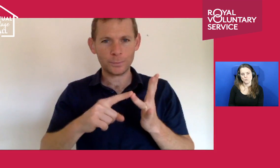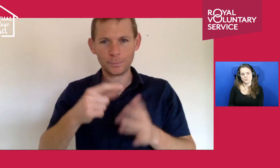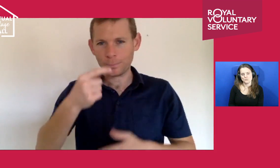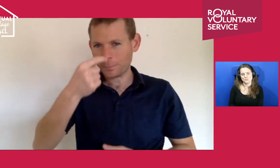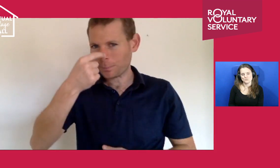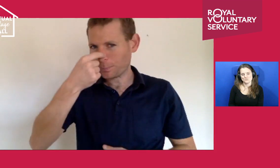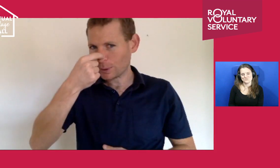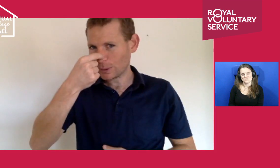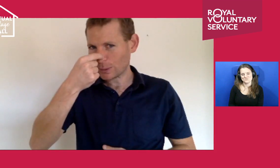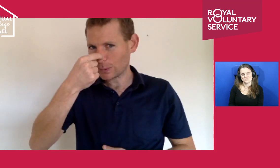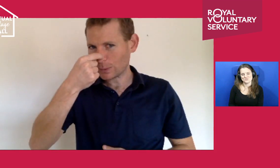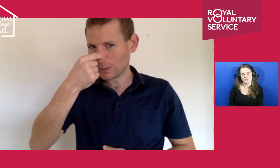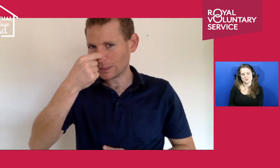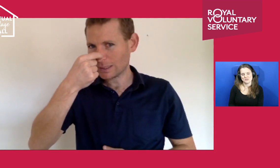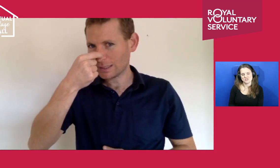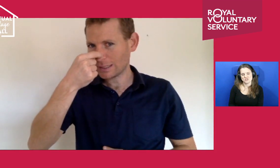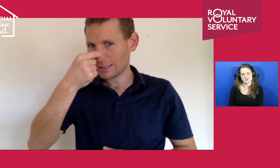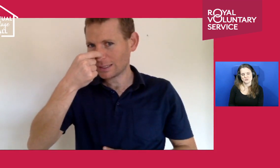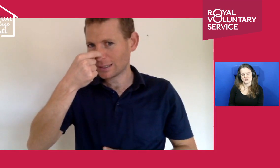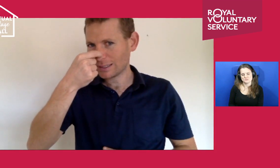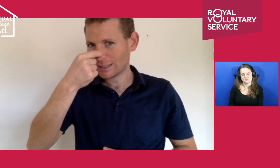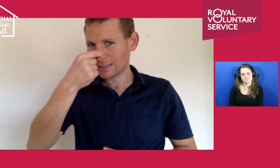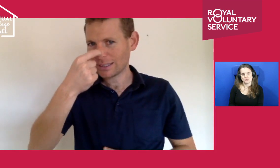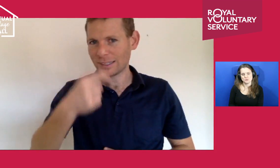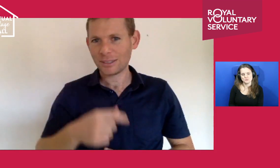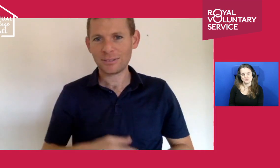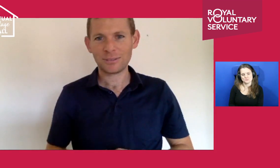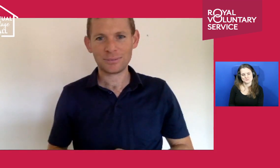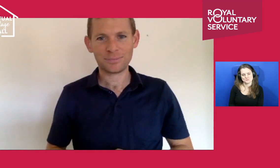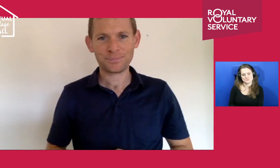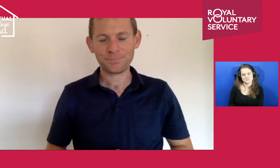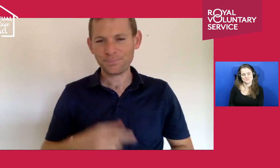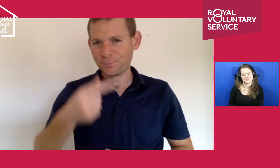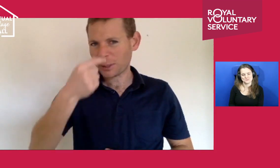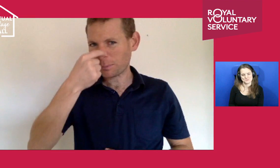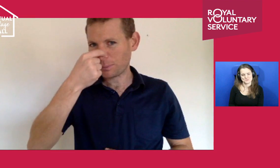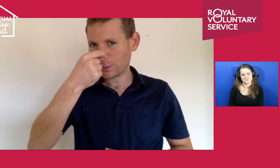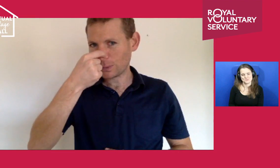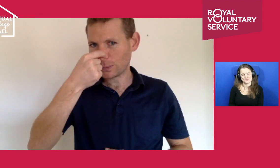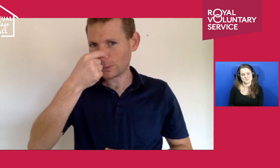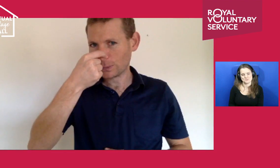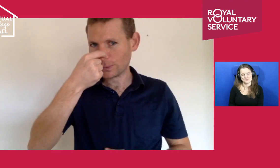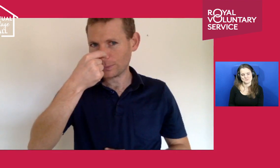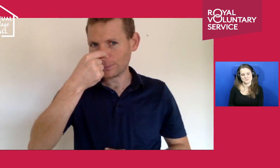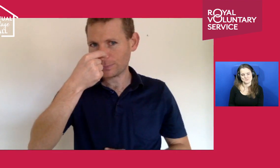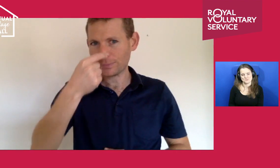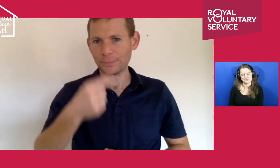Poo. You pinch your nose. Poo.